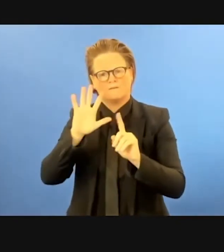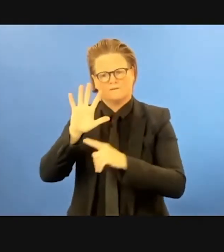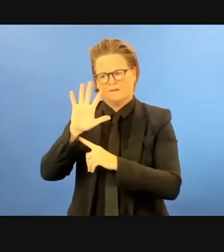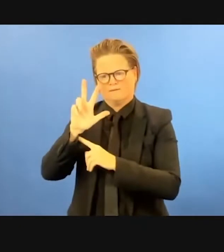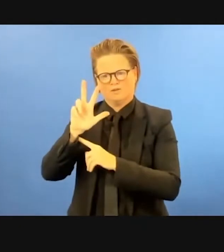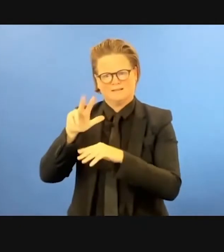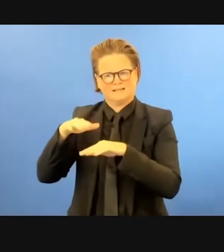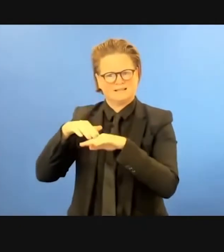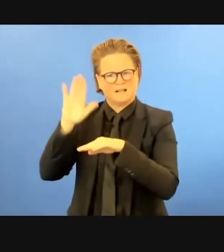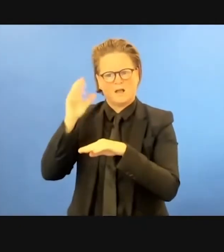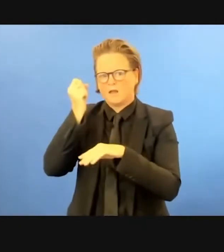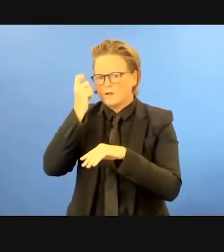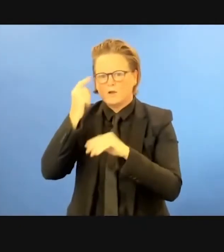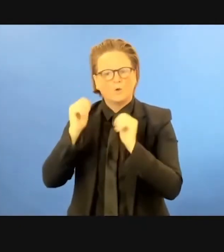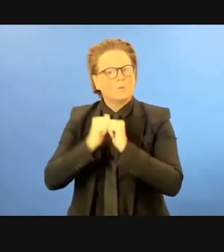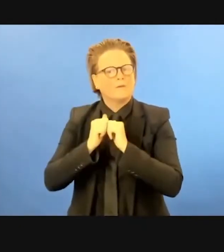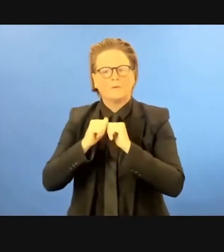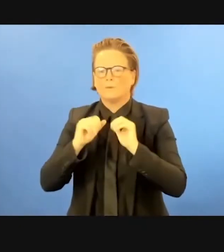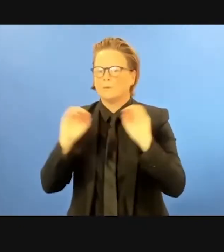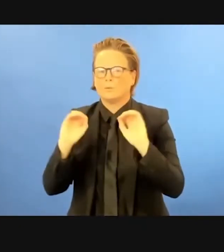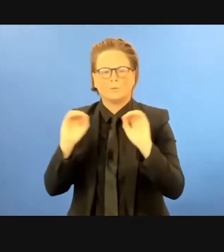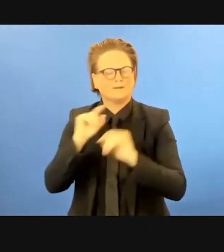be eligible to be vaccinated?